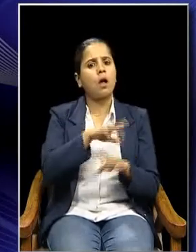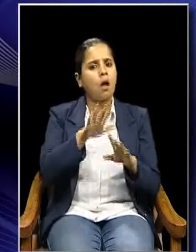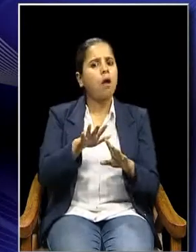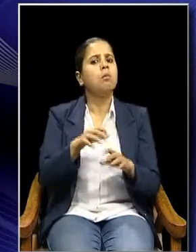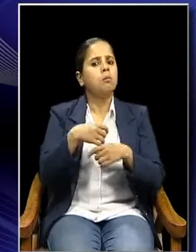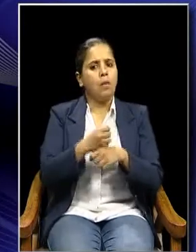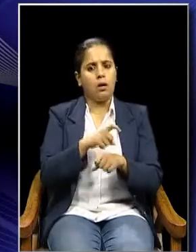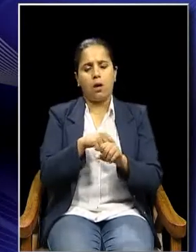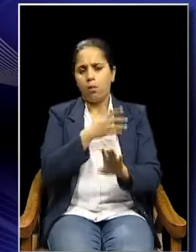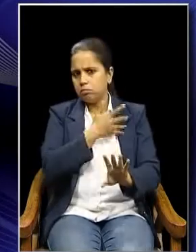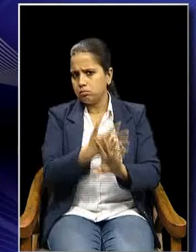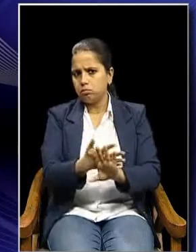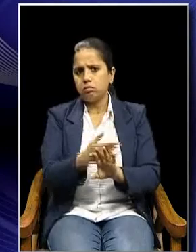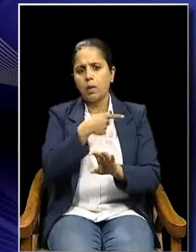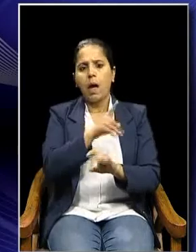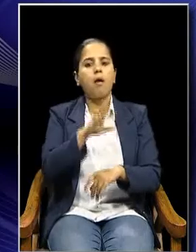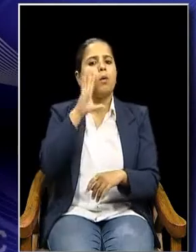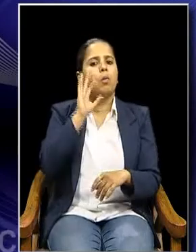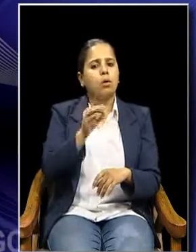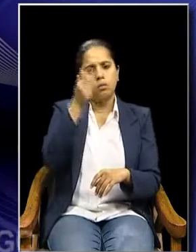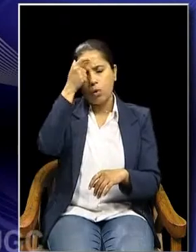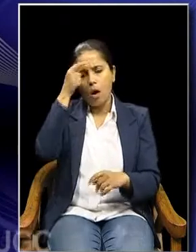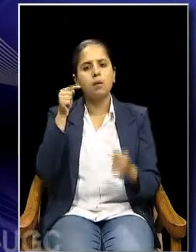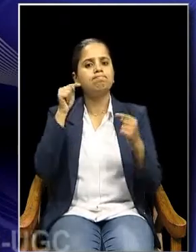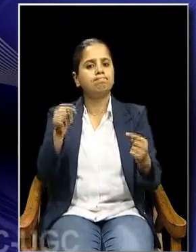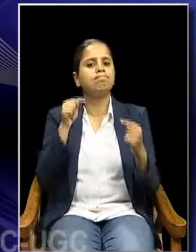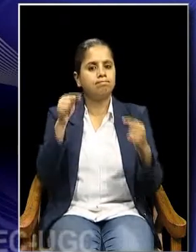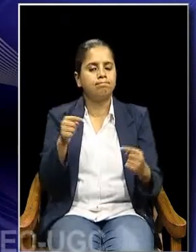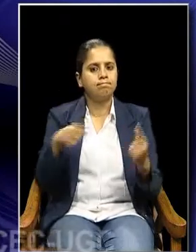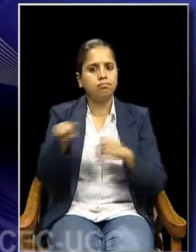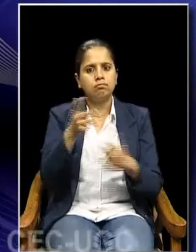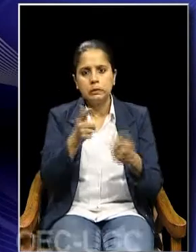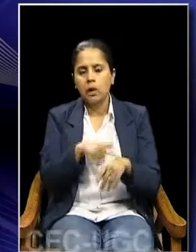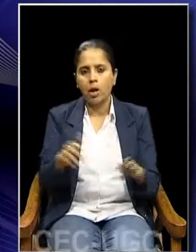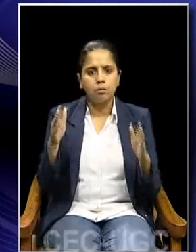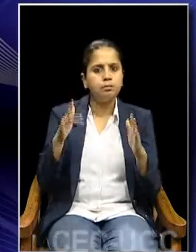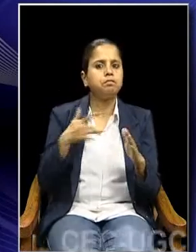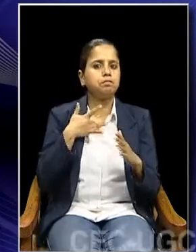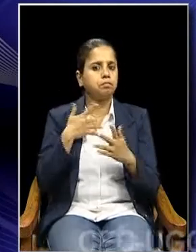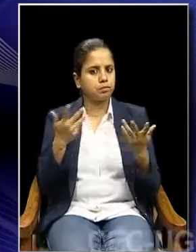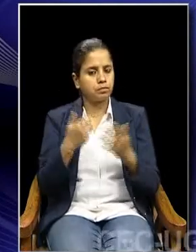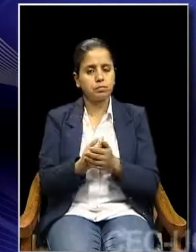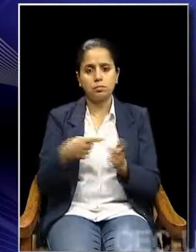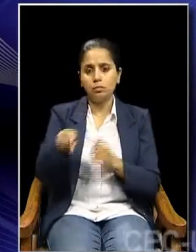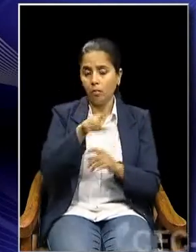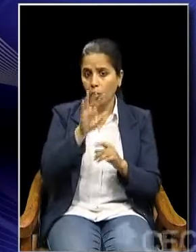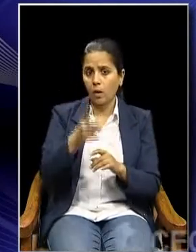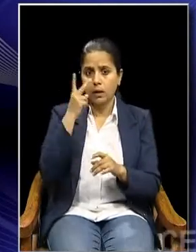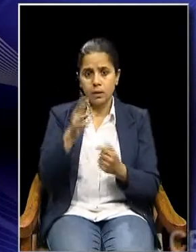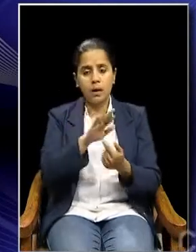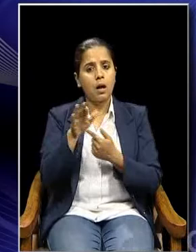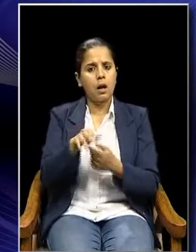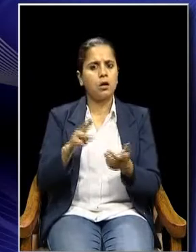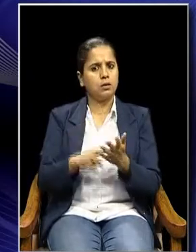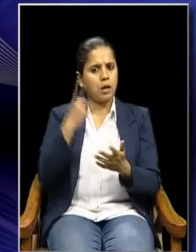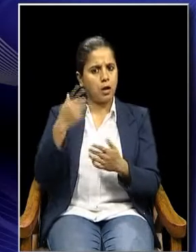were dealing with important issues of that particular period, and they were also in a way nationalistic, in